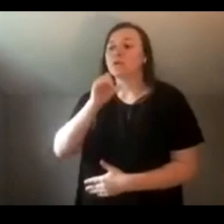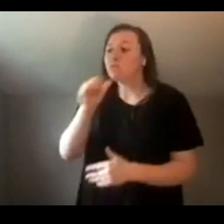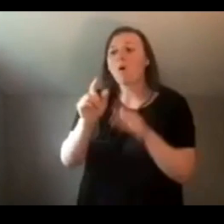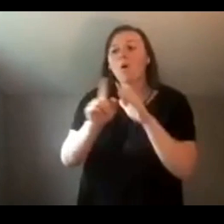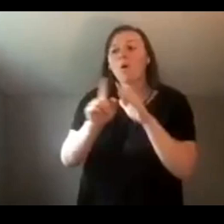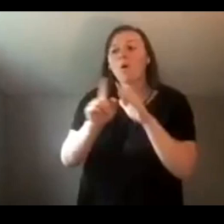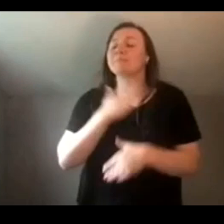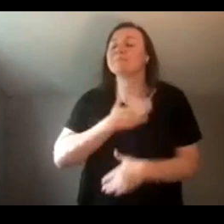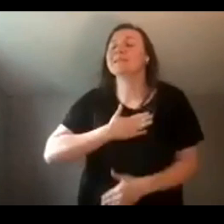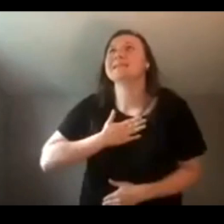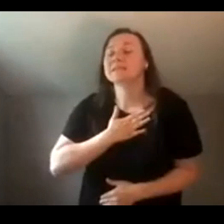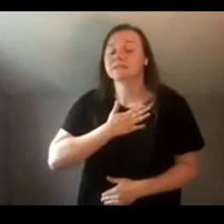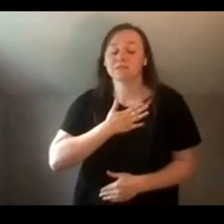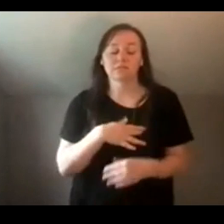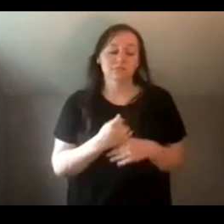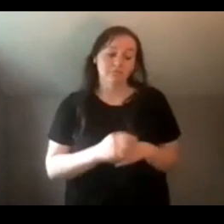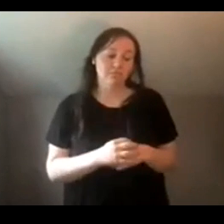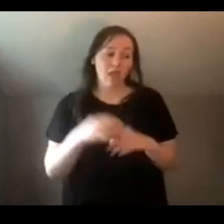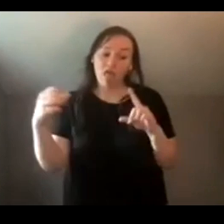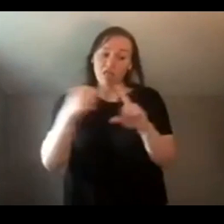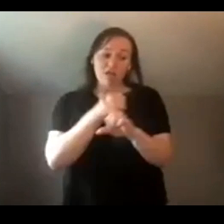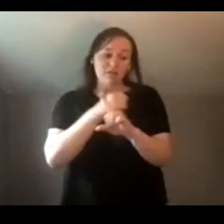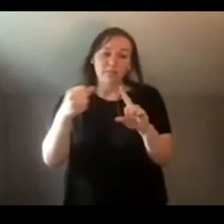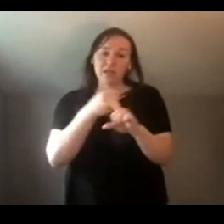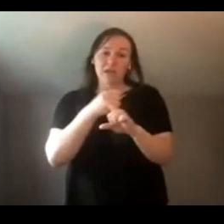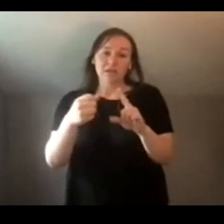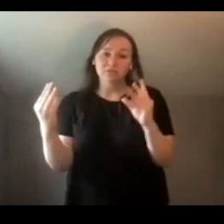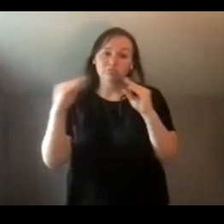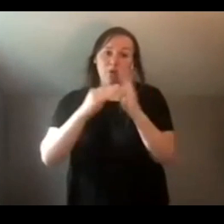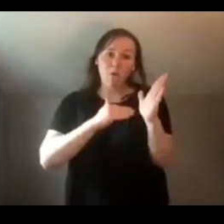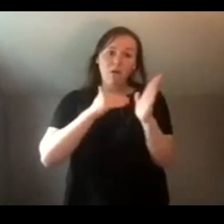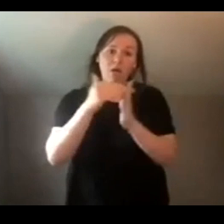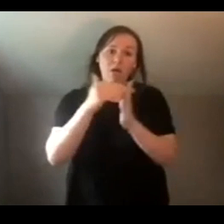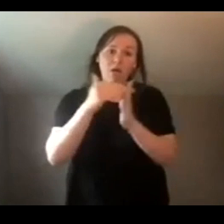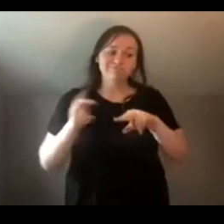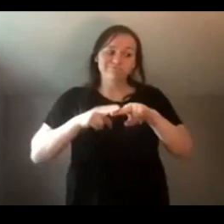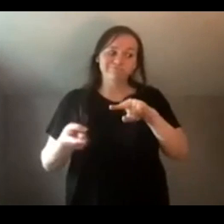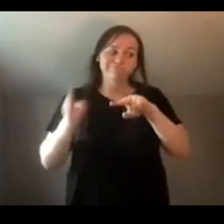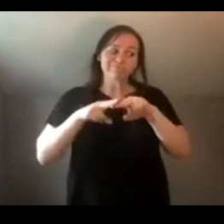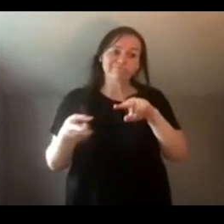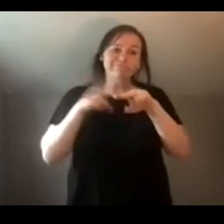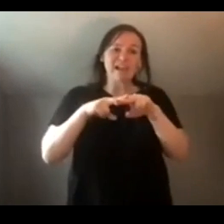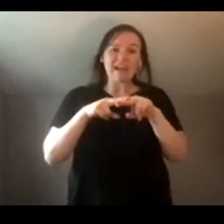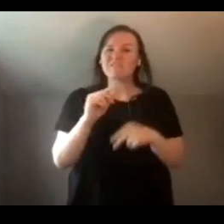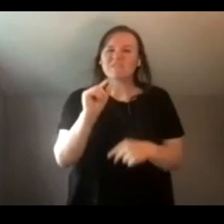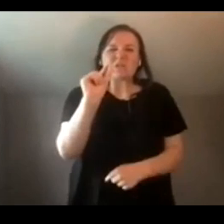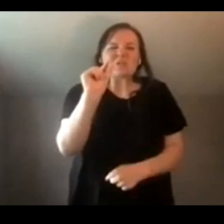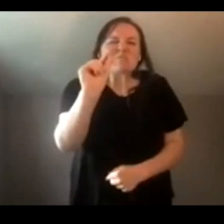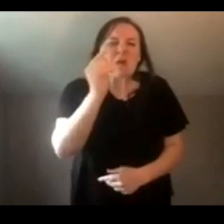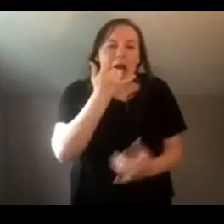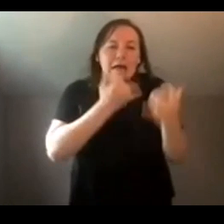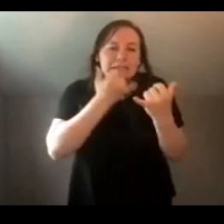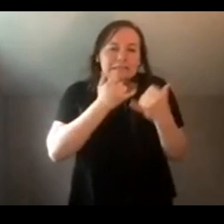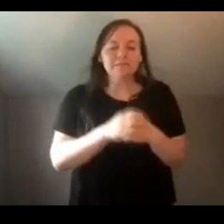this. But he said the beatings were more frequent, and they were for the slightest infractions,